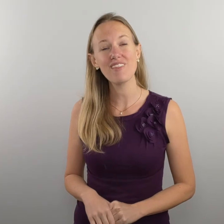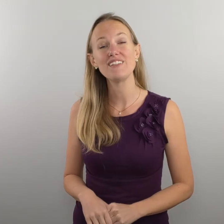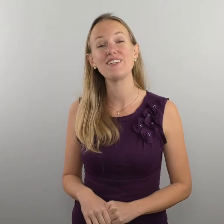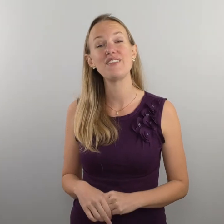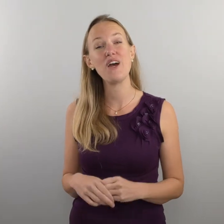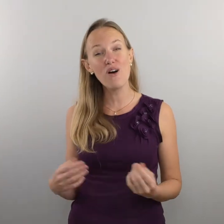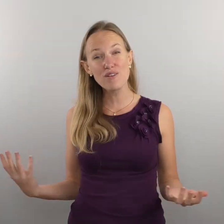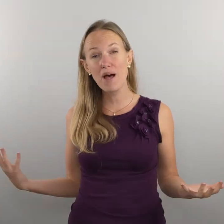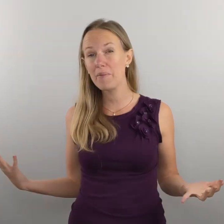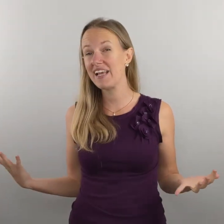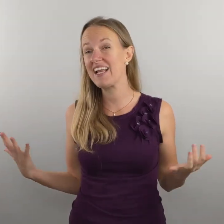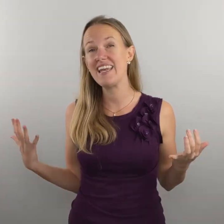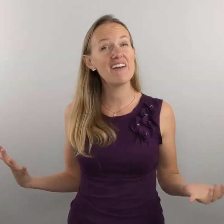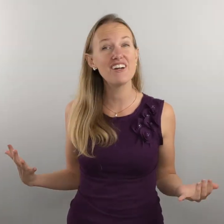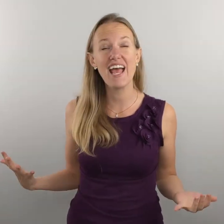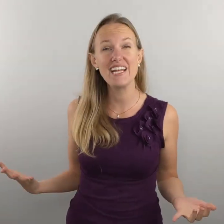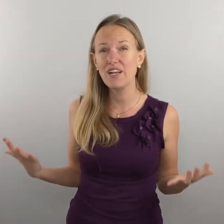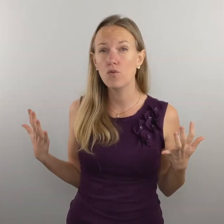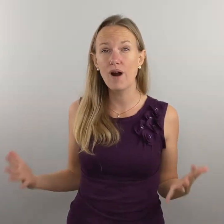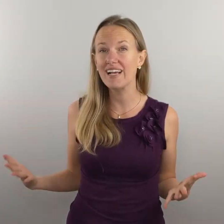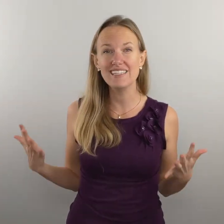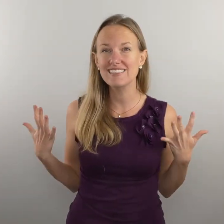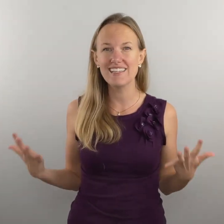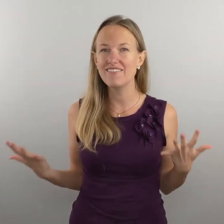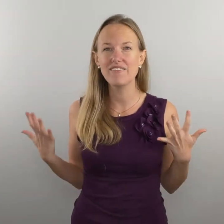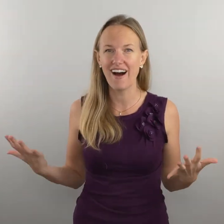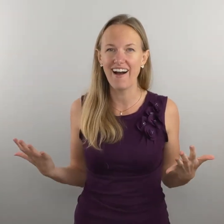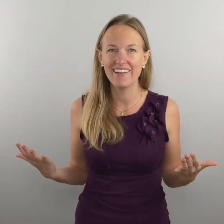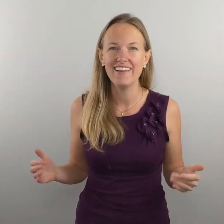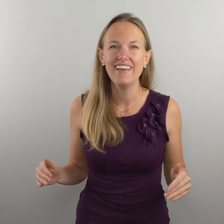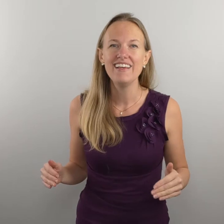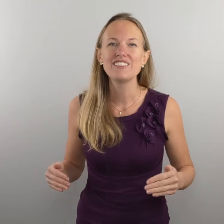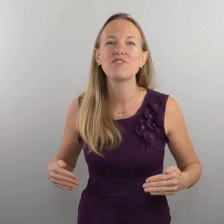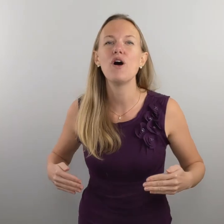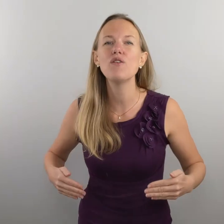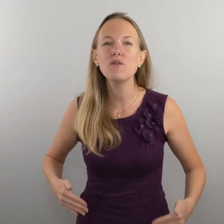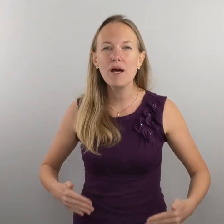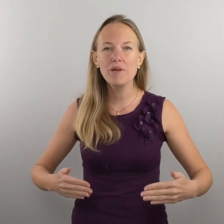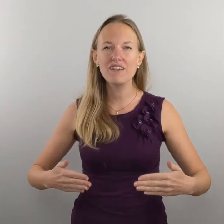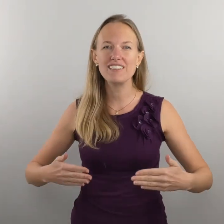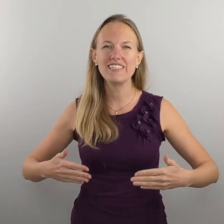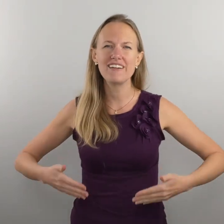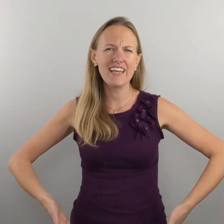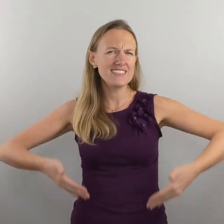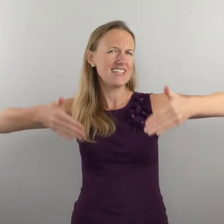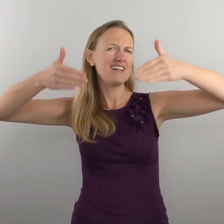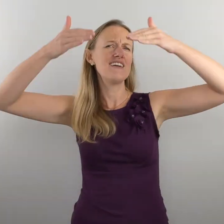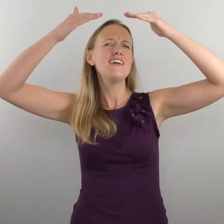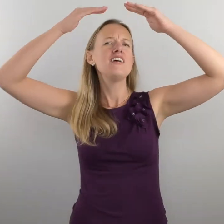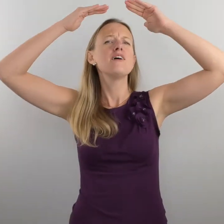So the overwhelming, never-ending, reckless love of God. So for overwhelming, you're gonna take your hands here and put